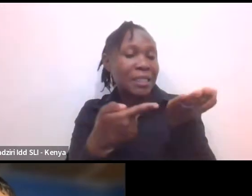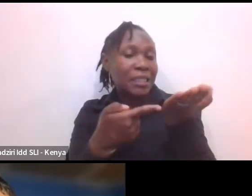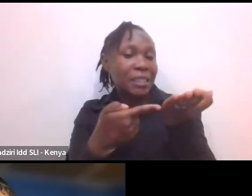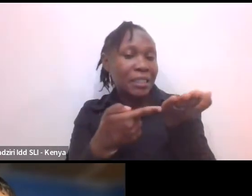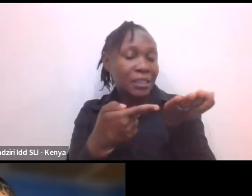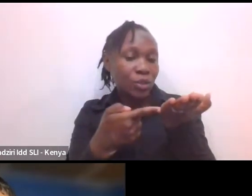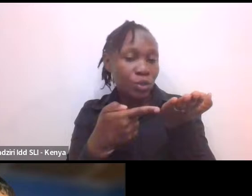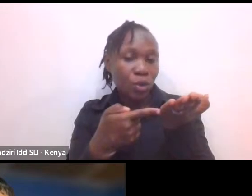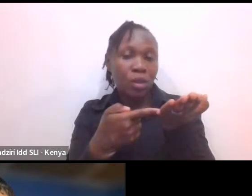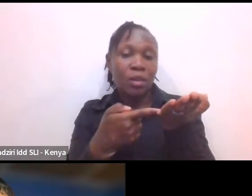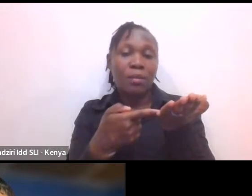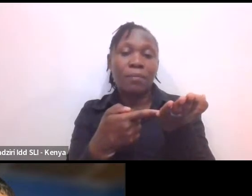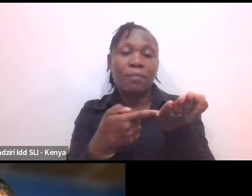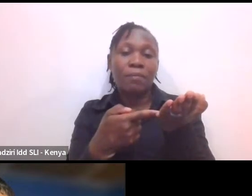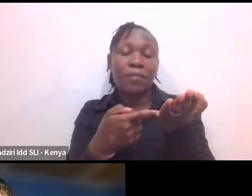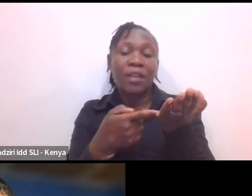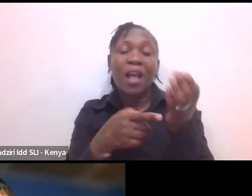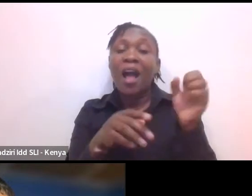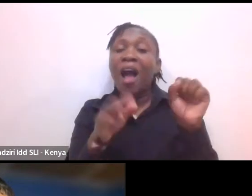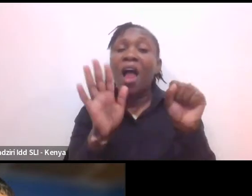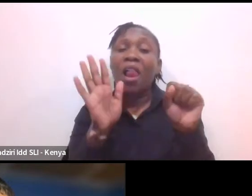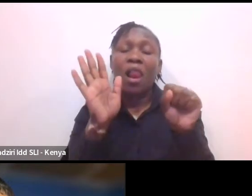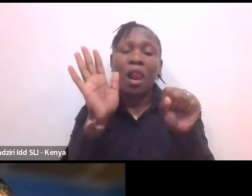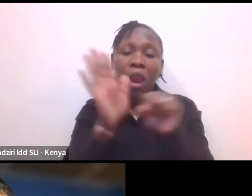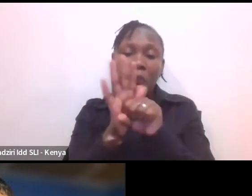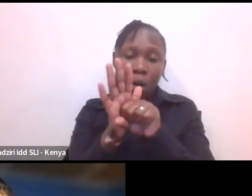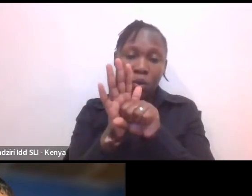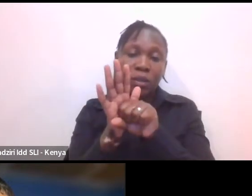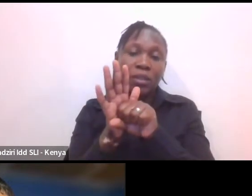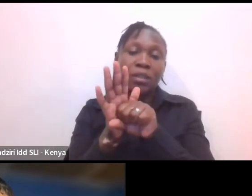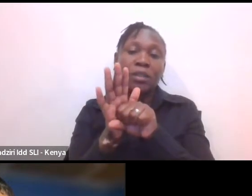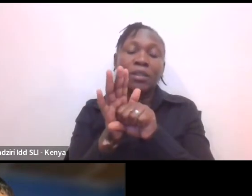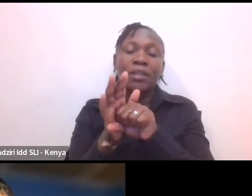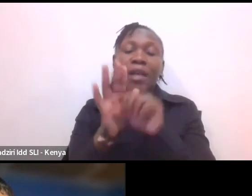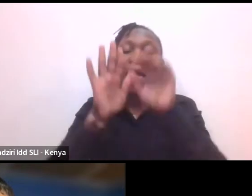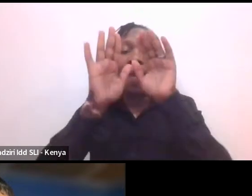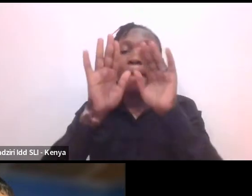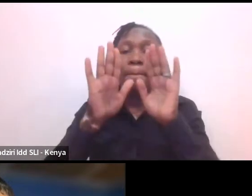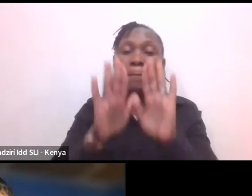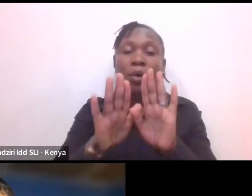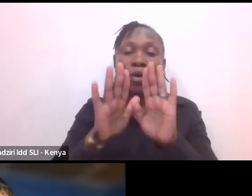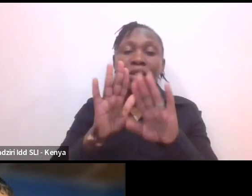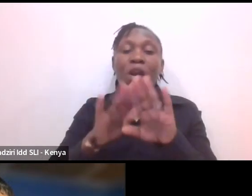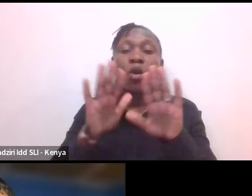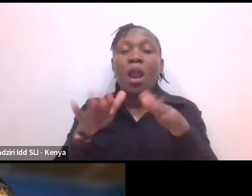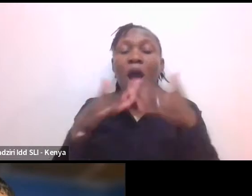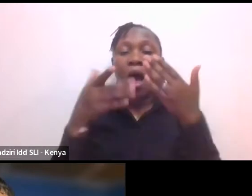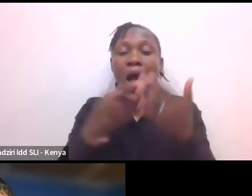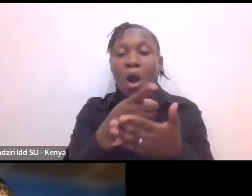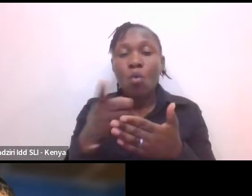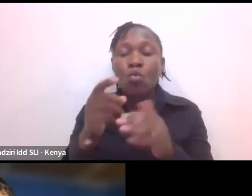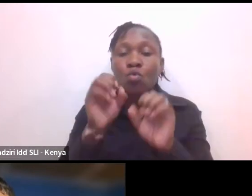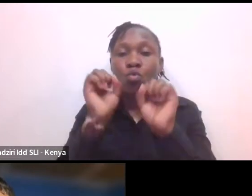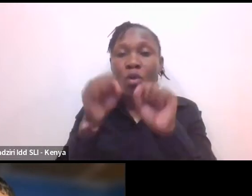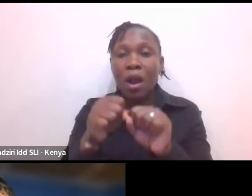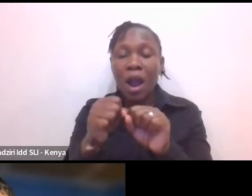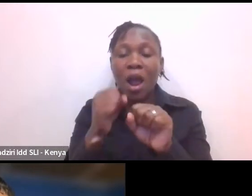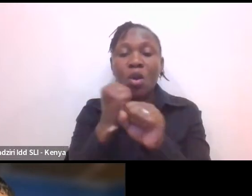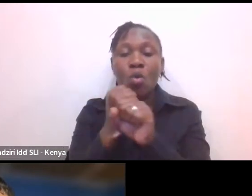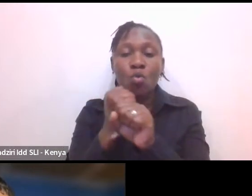on what is truly essential, on how you can do